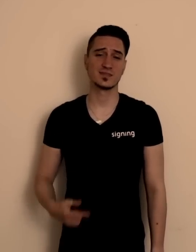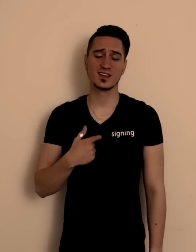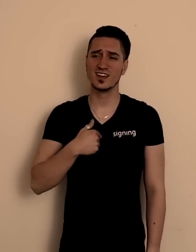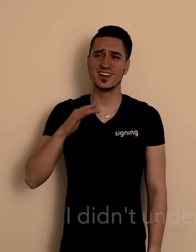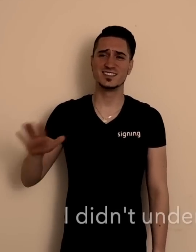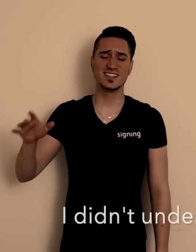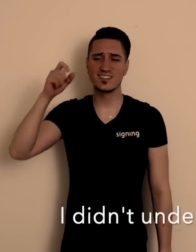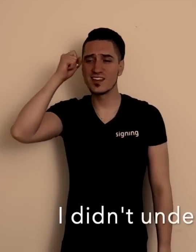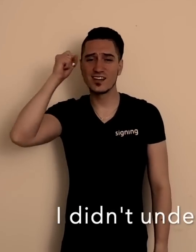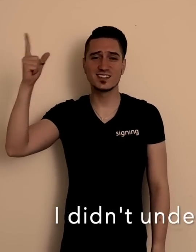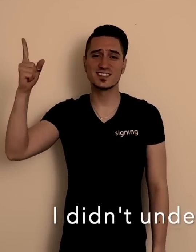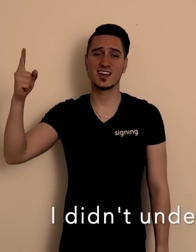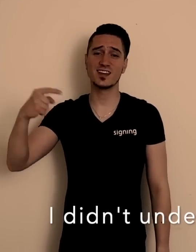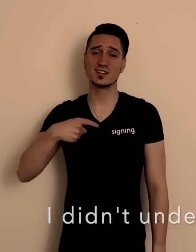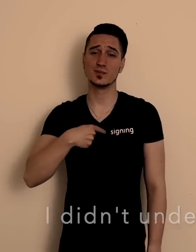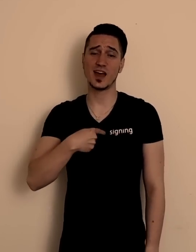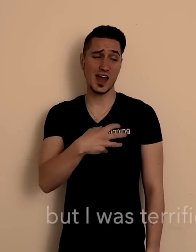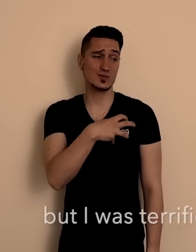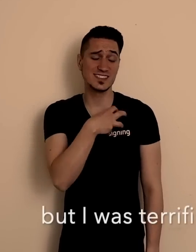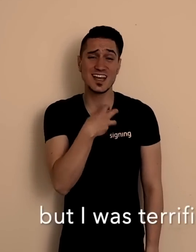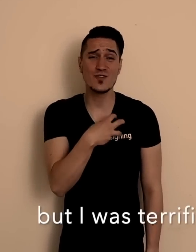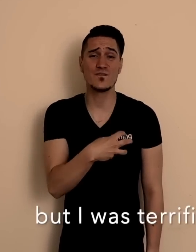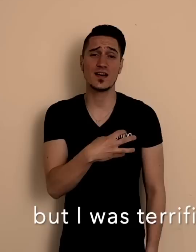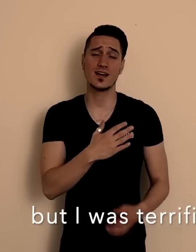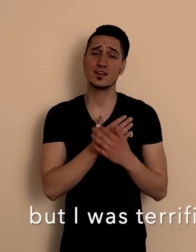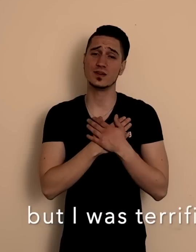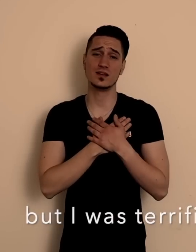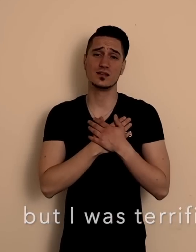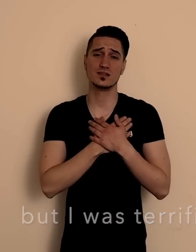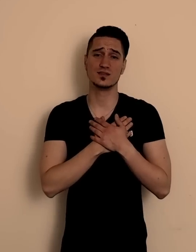I didn't understand it But I was terrified of love